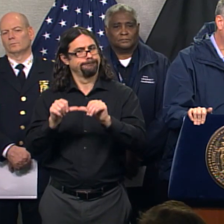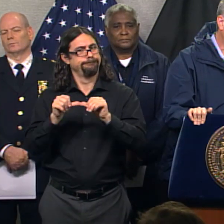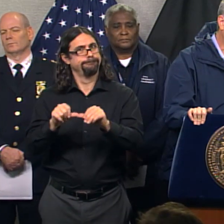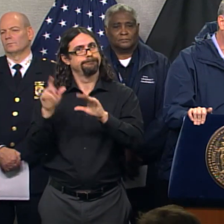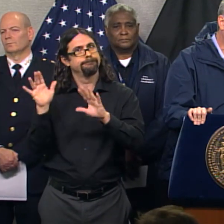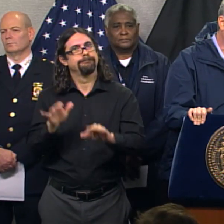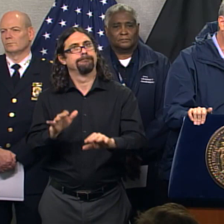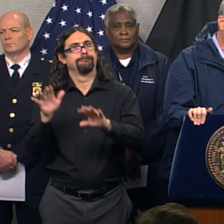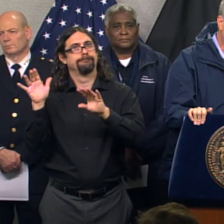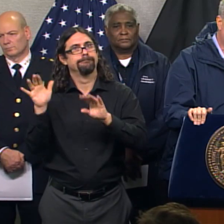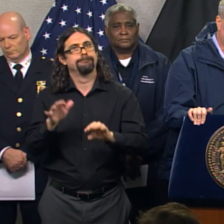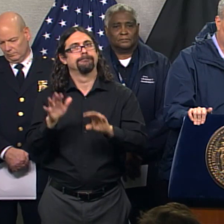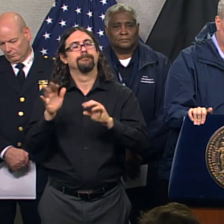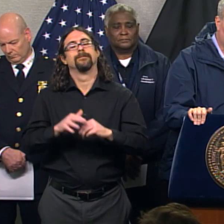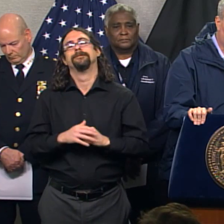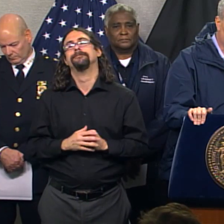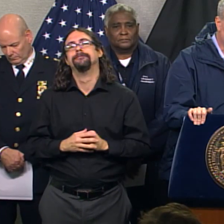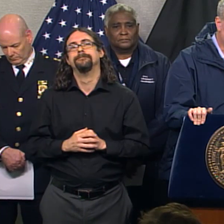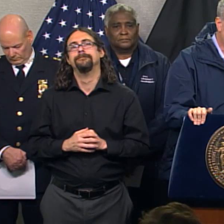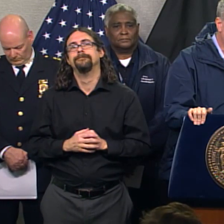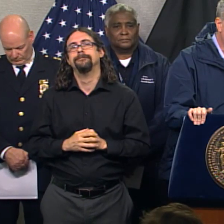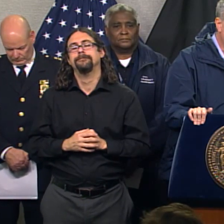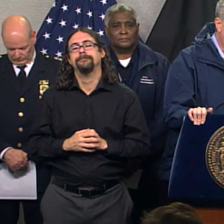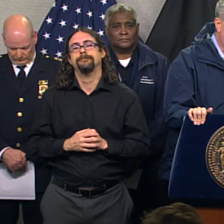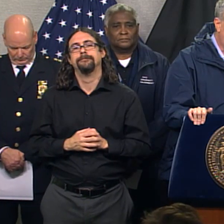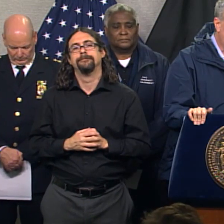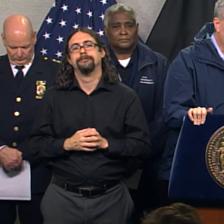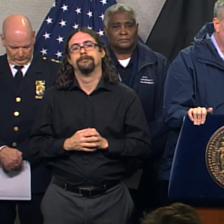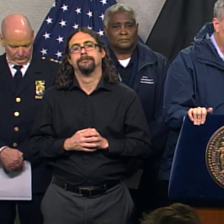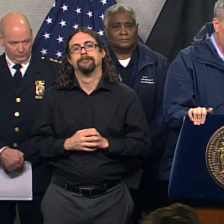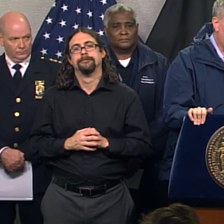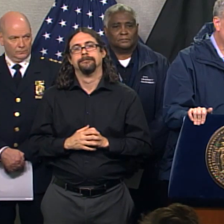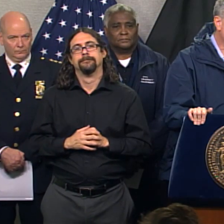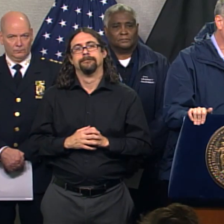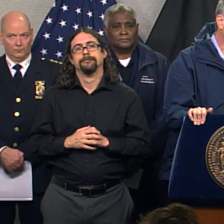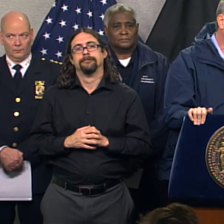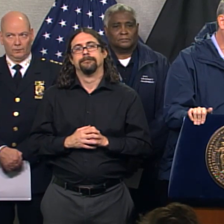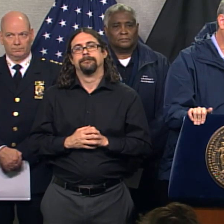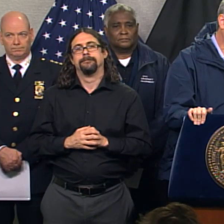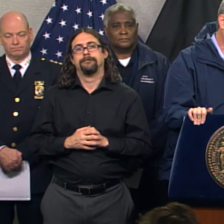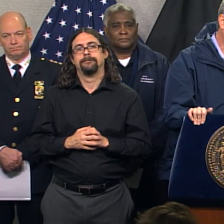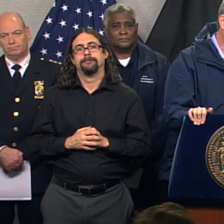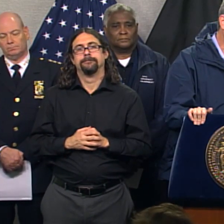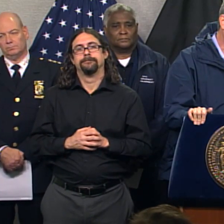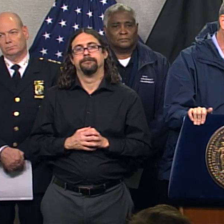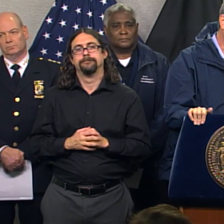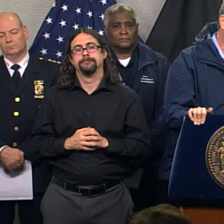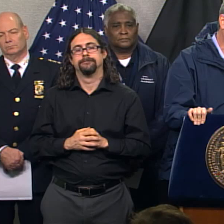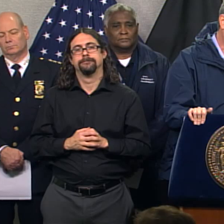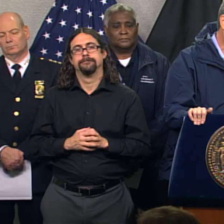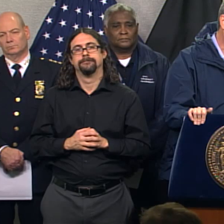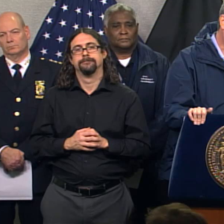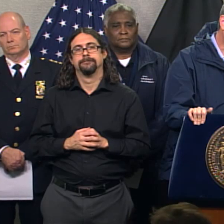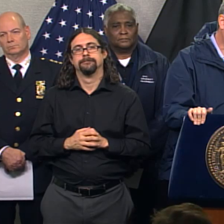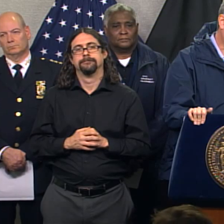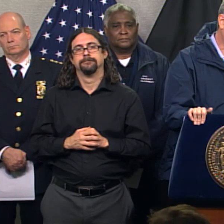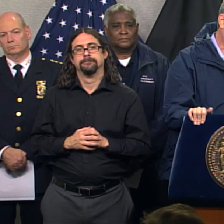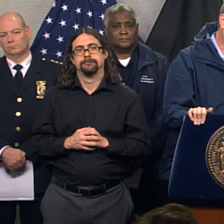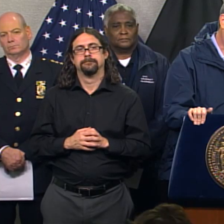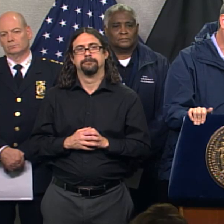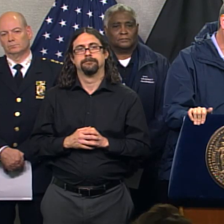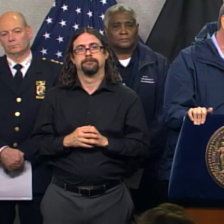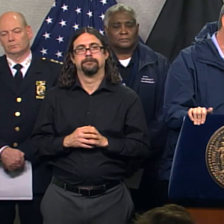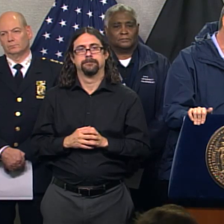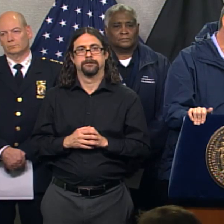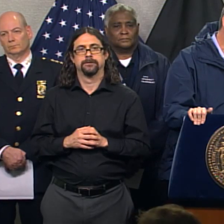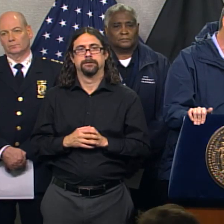finally counted, it was the greatest snowfall of all time in New York City. In that instance, the travel ban was necessary because it had any chance of getting